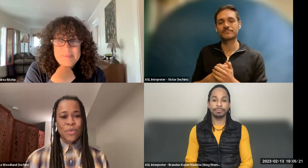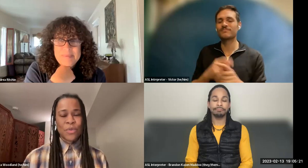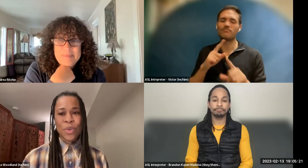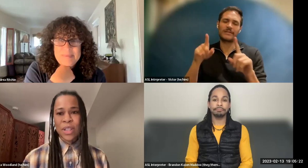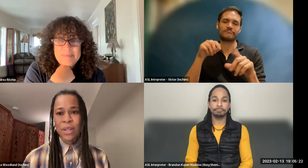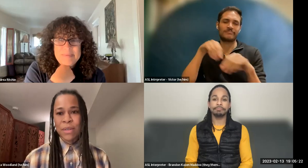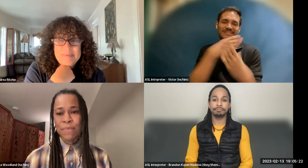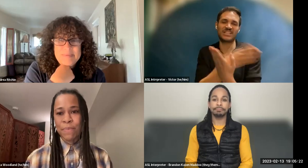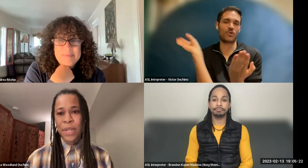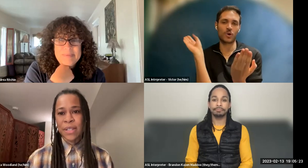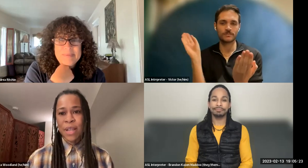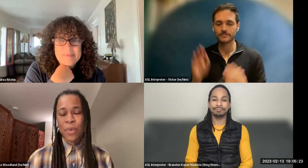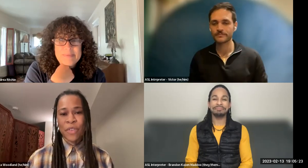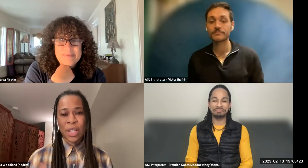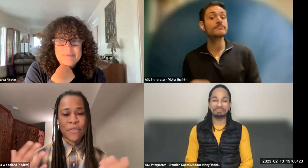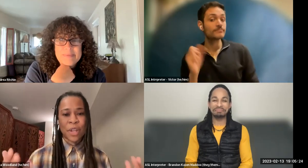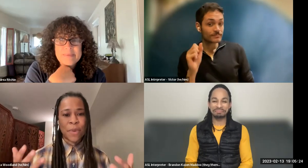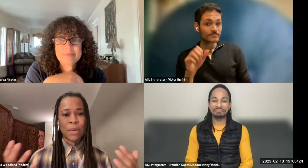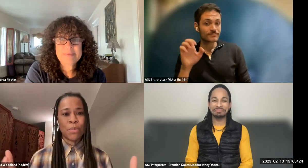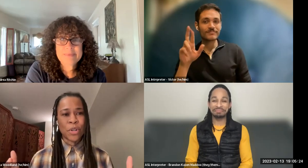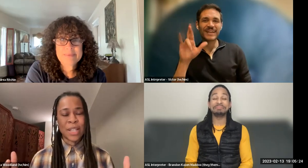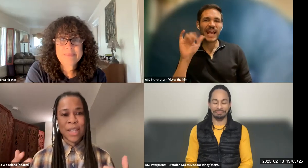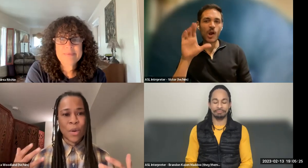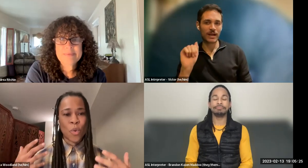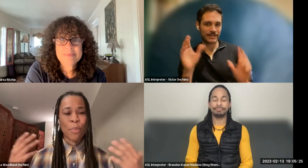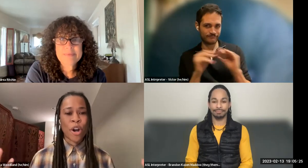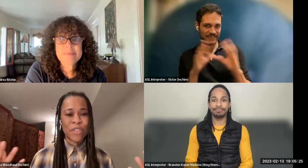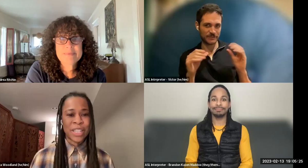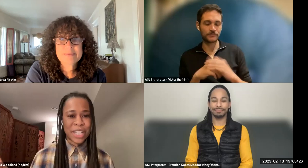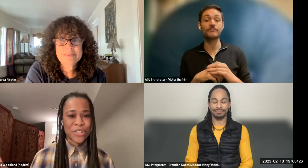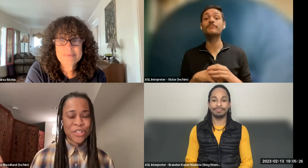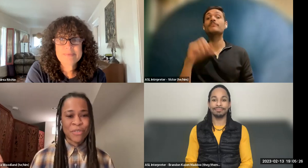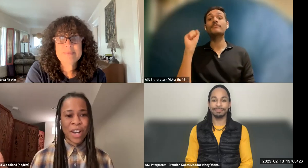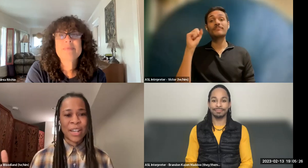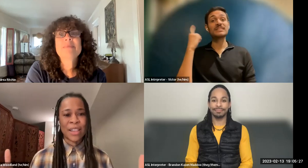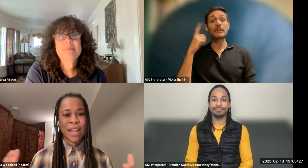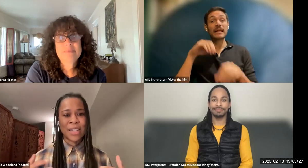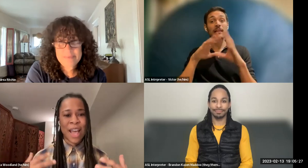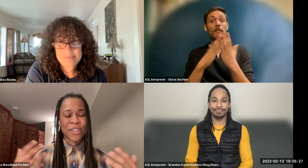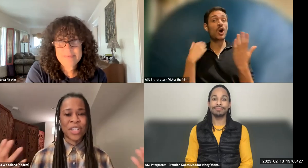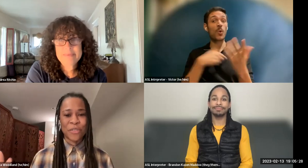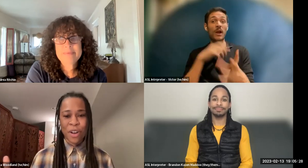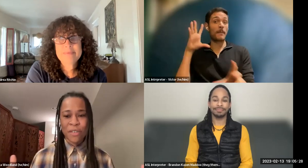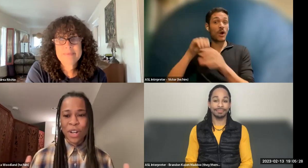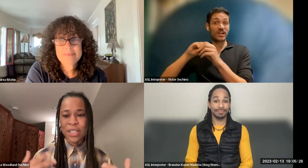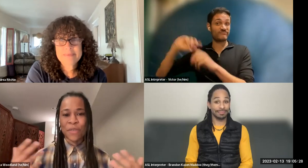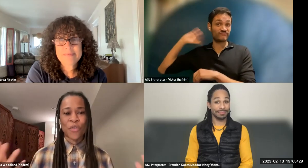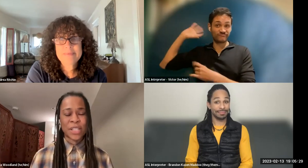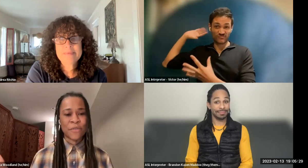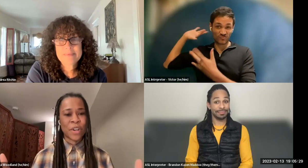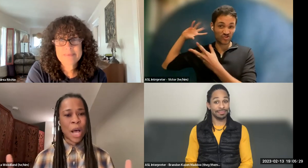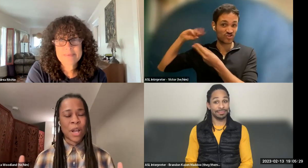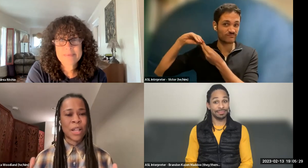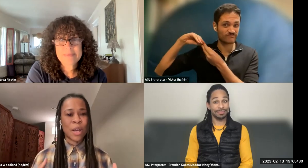Absolutely. One of the pieces that we really looked up in the book is that we're part of a lineage, right? And that it's actually a